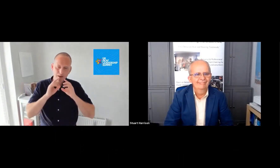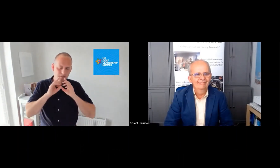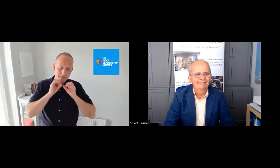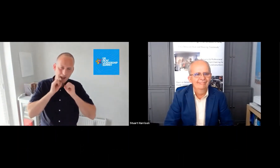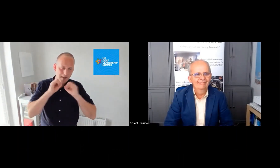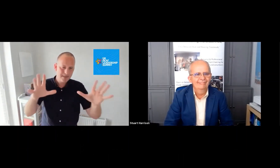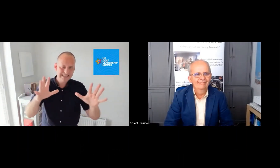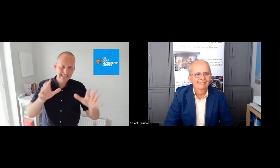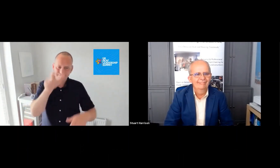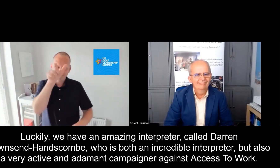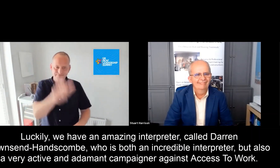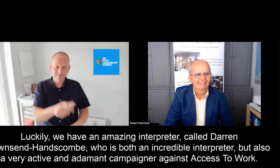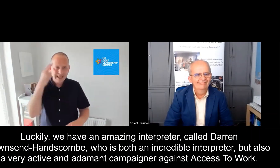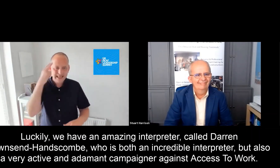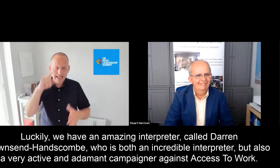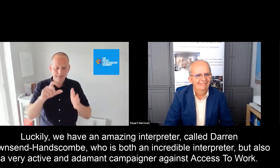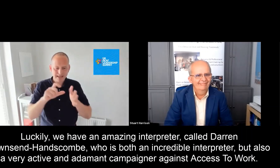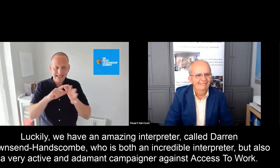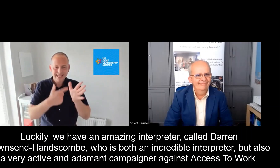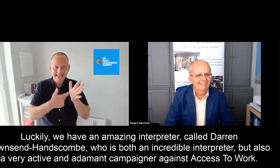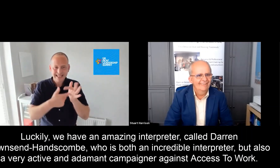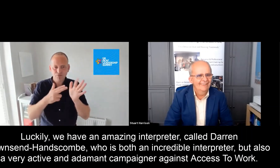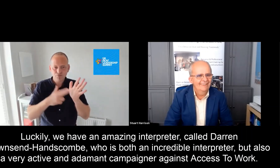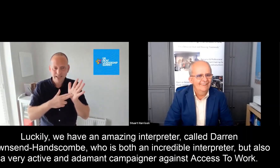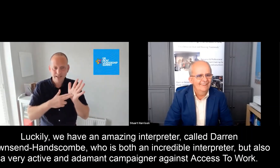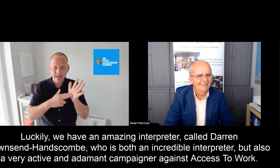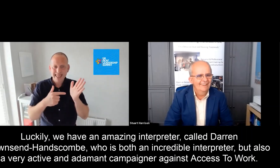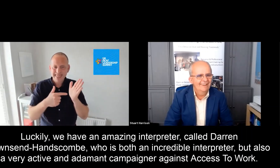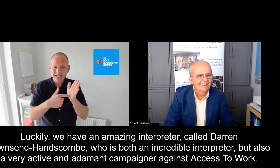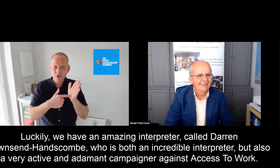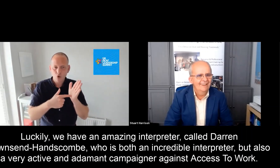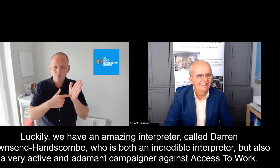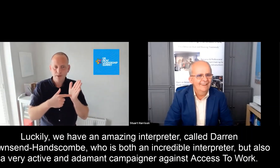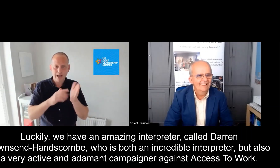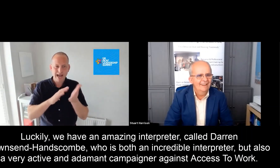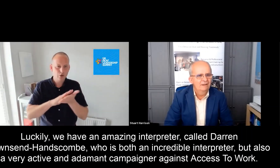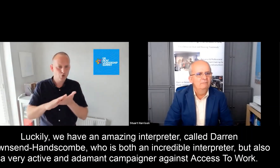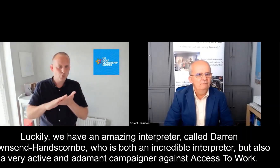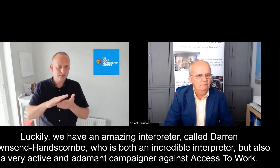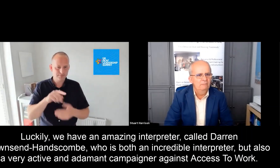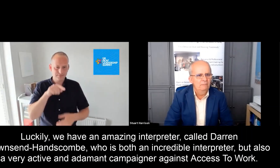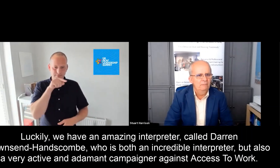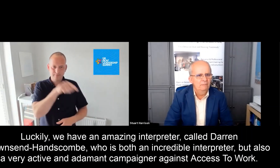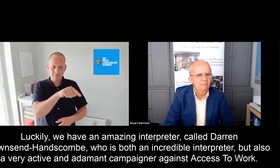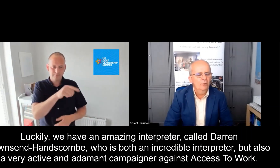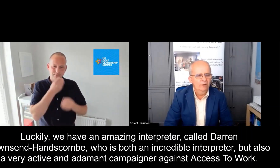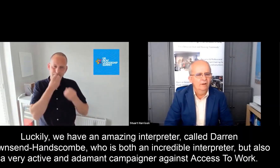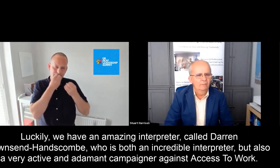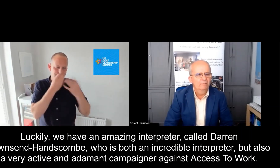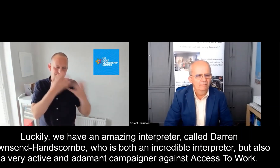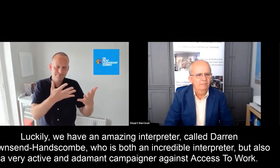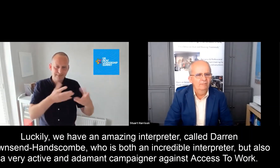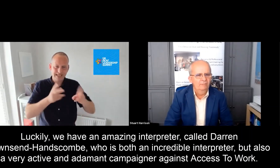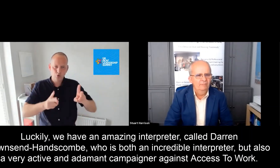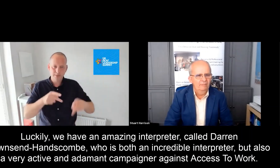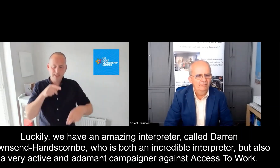Luckily, we have an amazing interpreter called Darren Townsend Hanscom, who